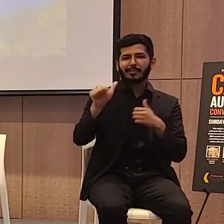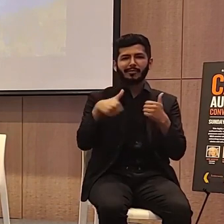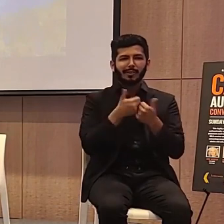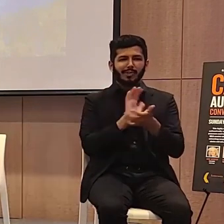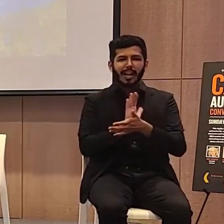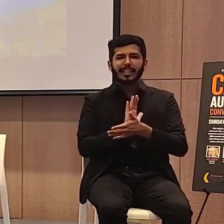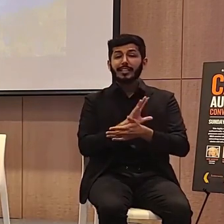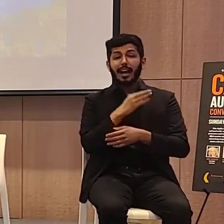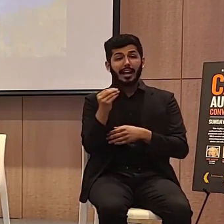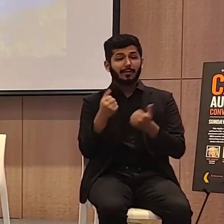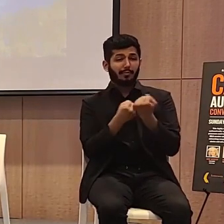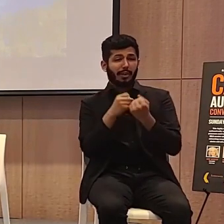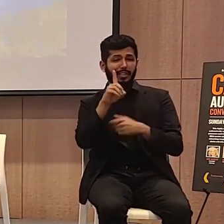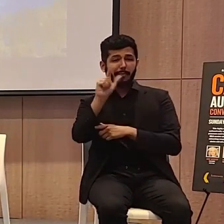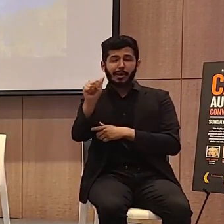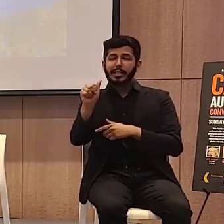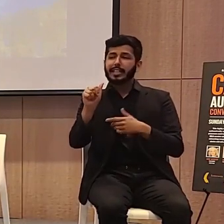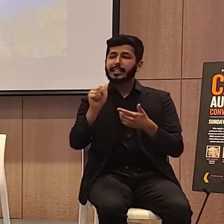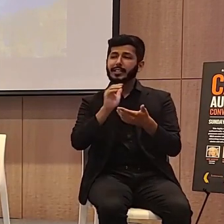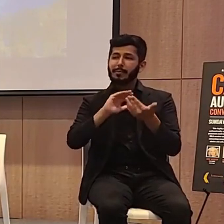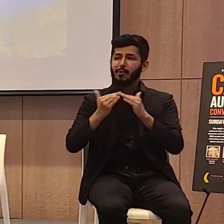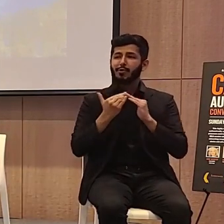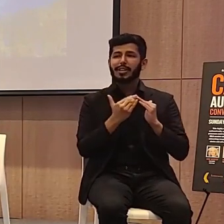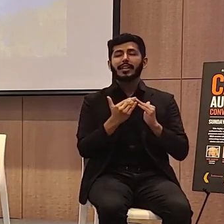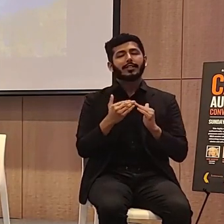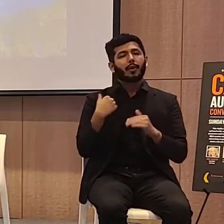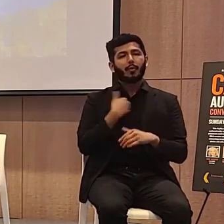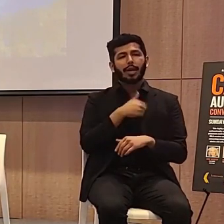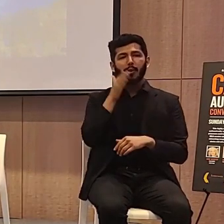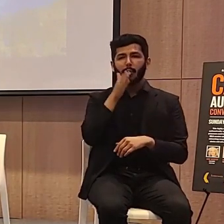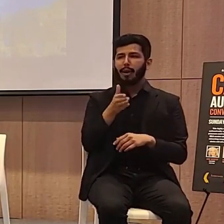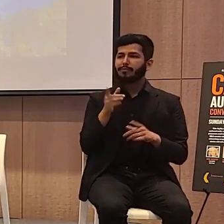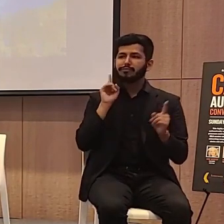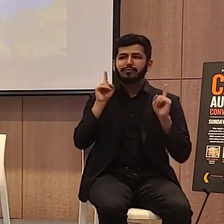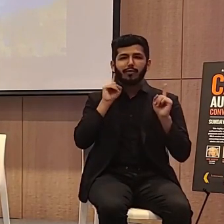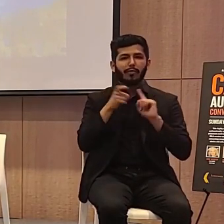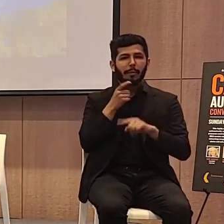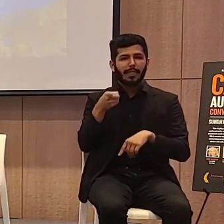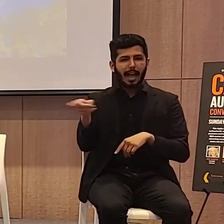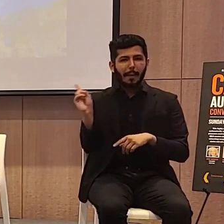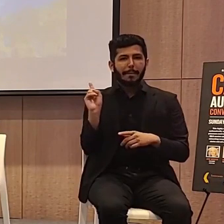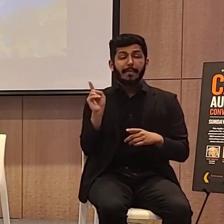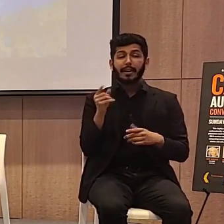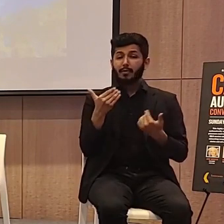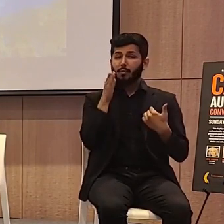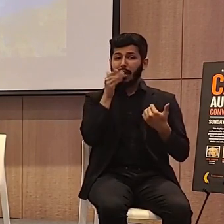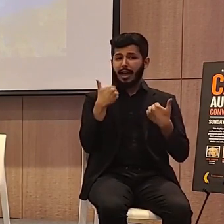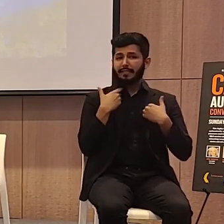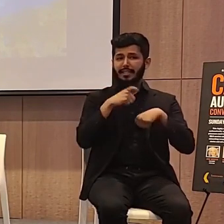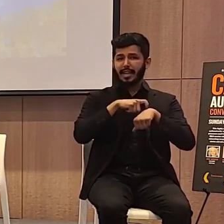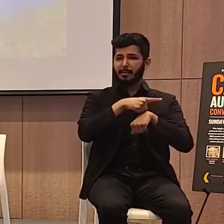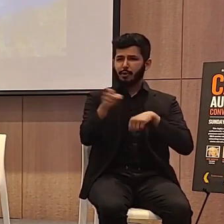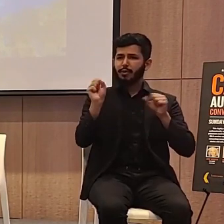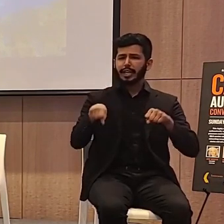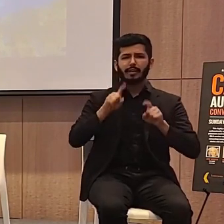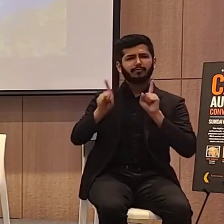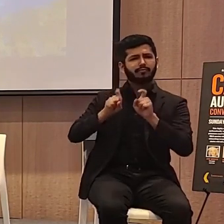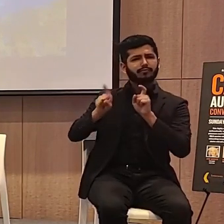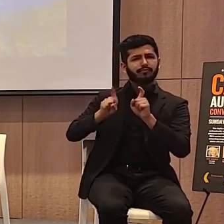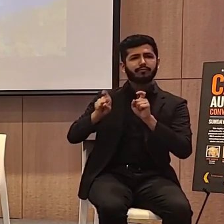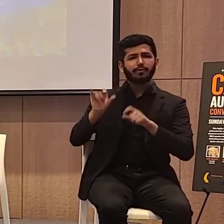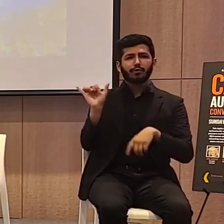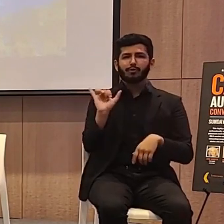So we're gonna hear from them and we are gonna have a time where you're gonna be able to ask questions. And you know, we have